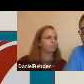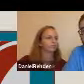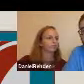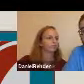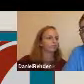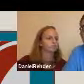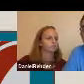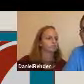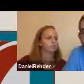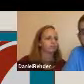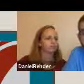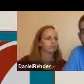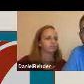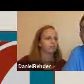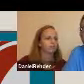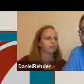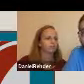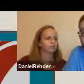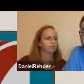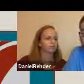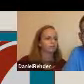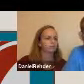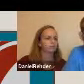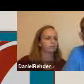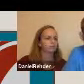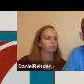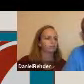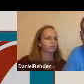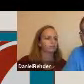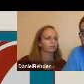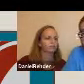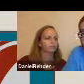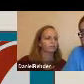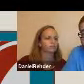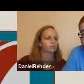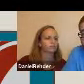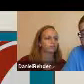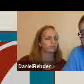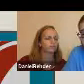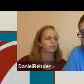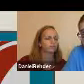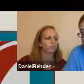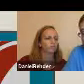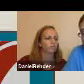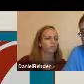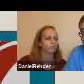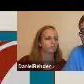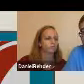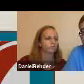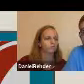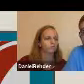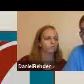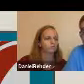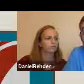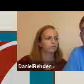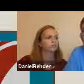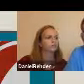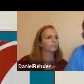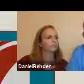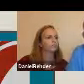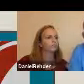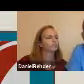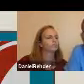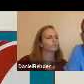over there, and they do their thing, and we send them money every once in a while. But I learned that really,